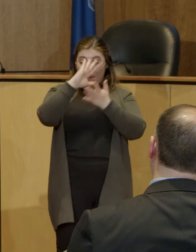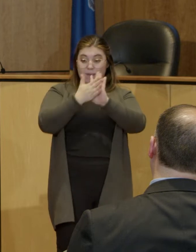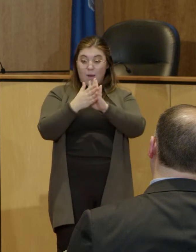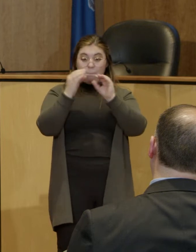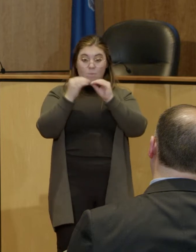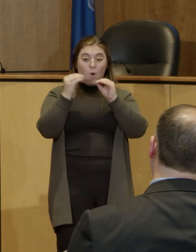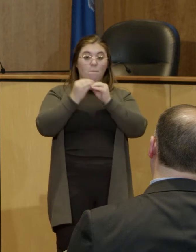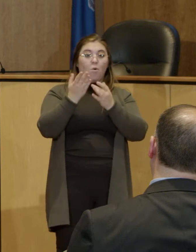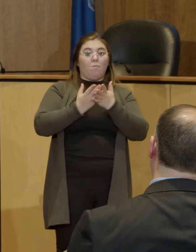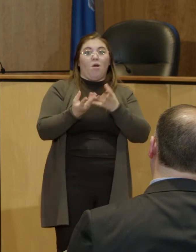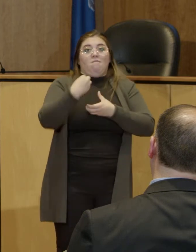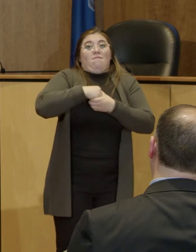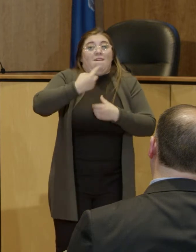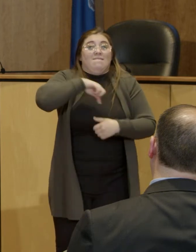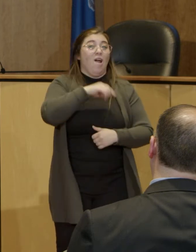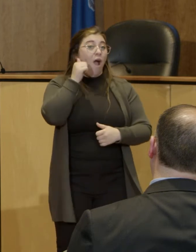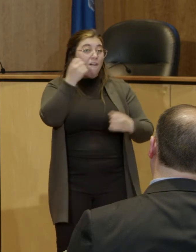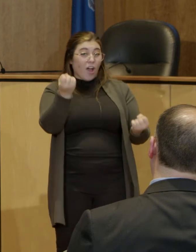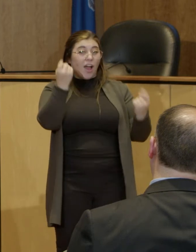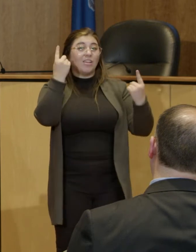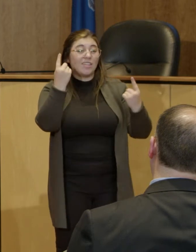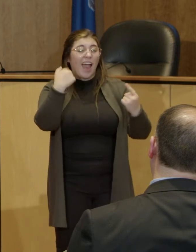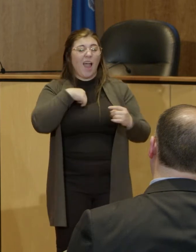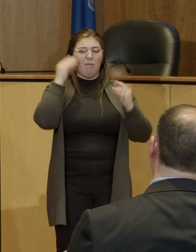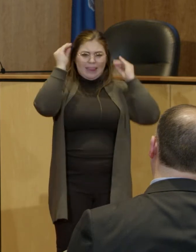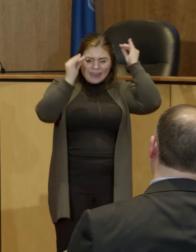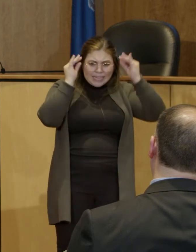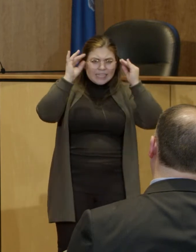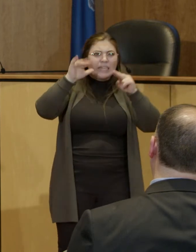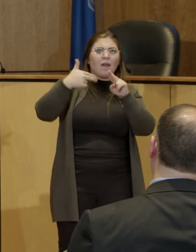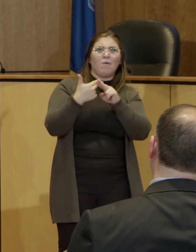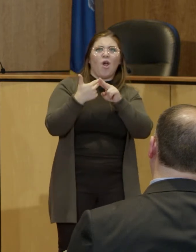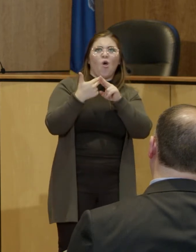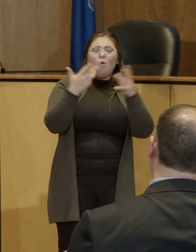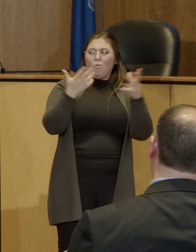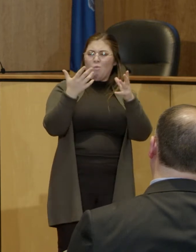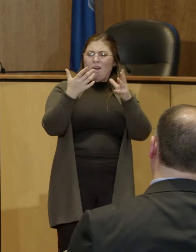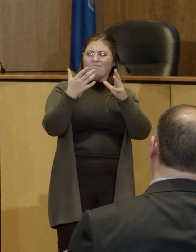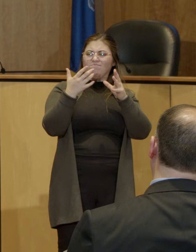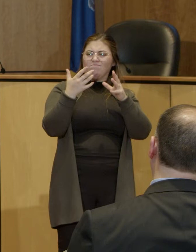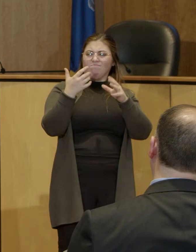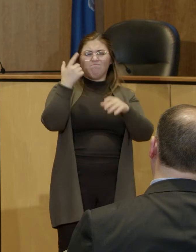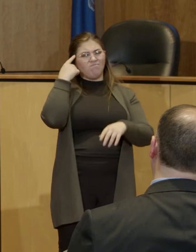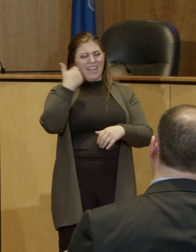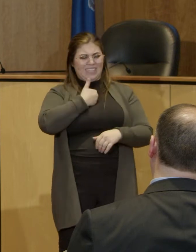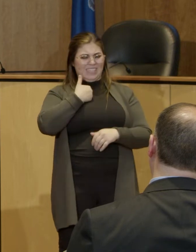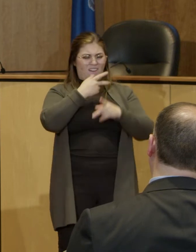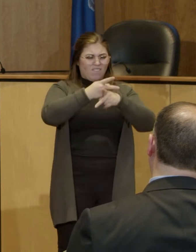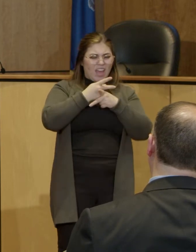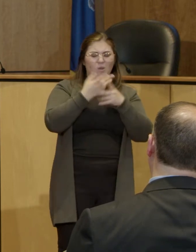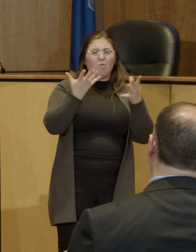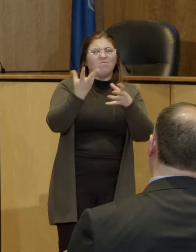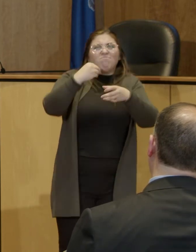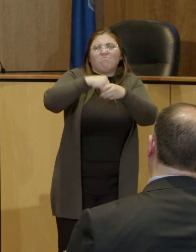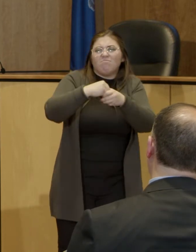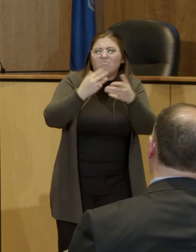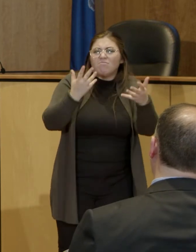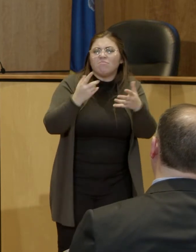more and more a part of our everyday understandings, I've been thinking about what constitutes self-care, which is